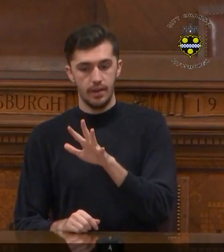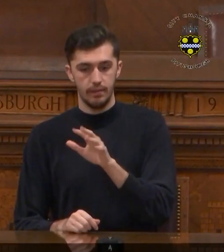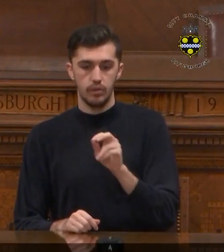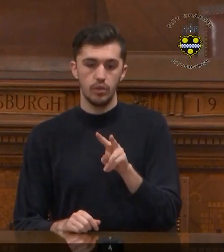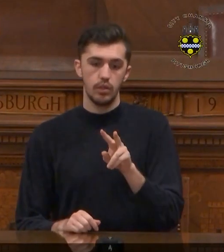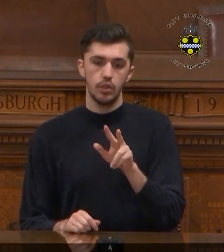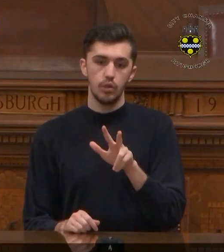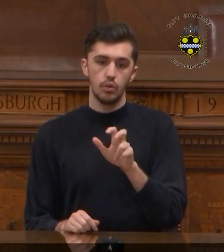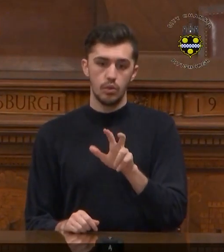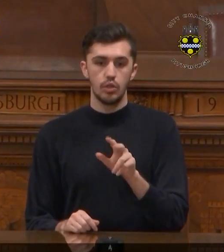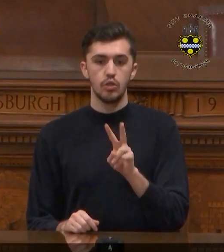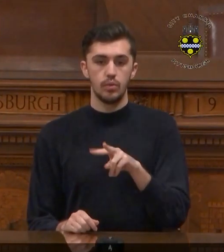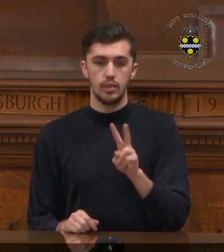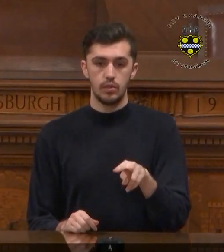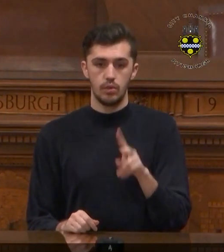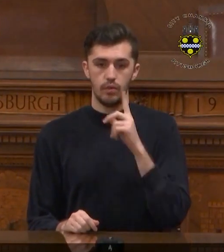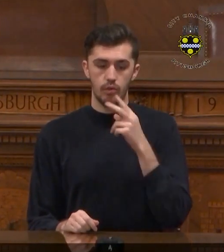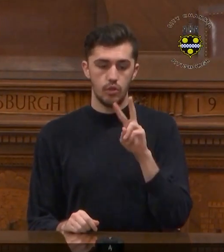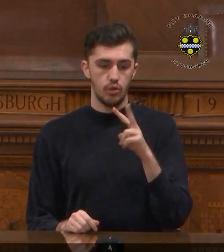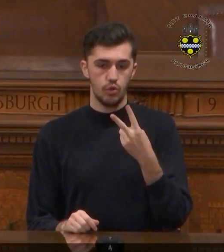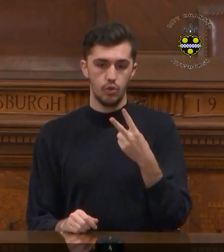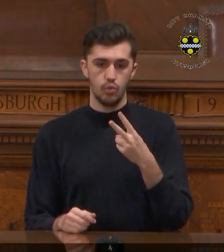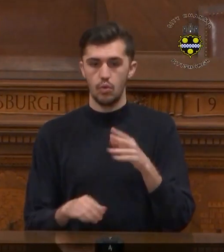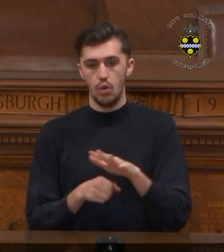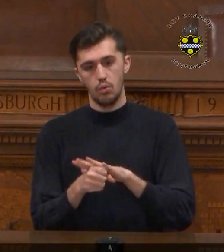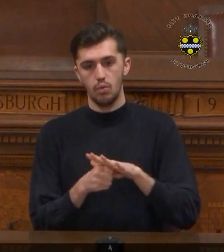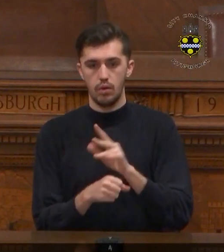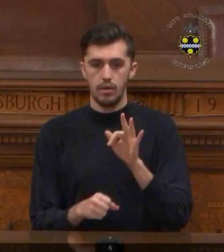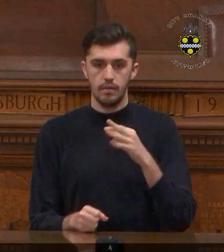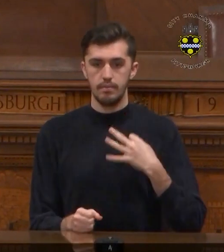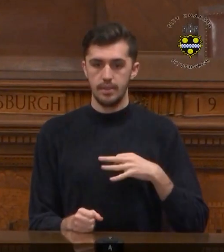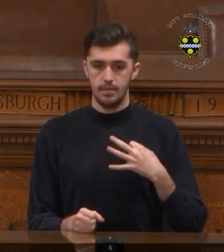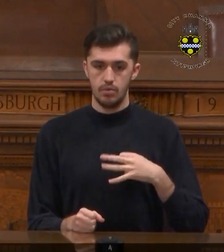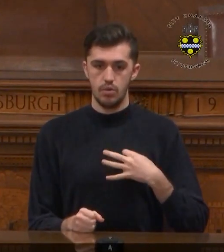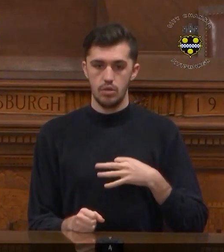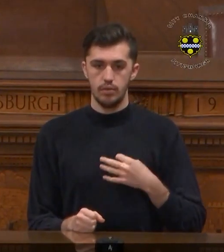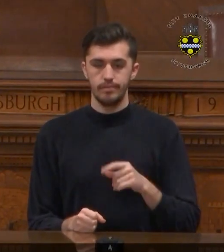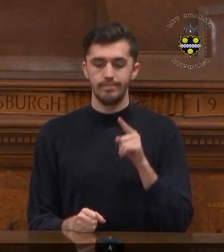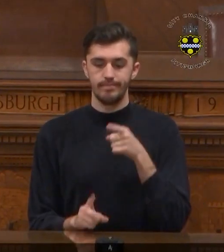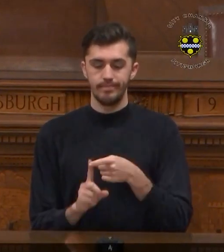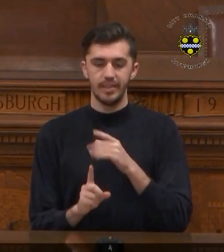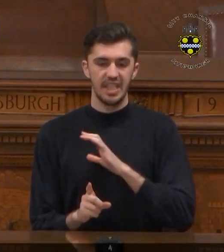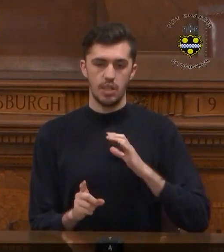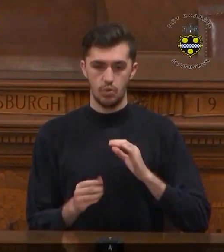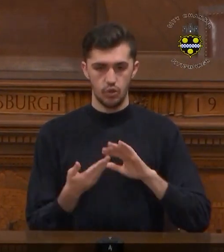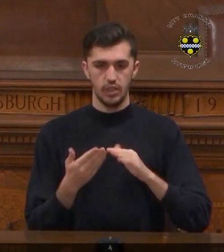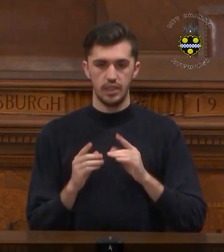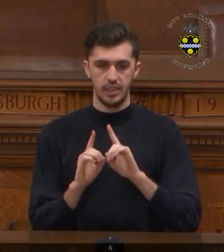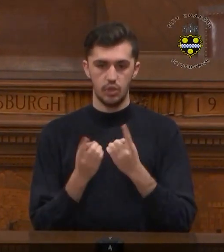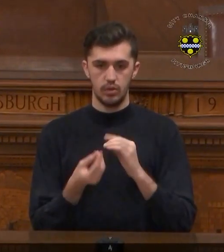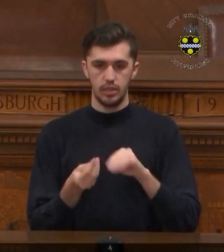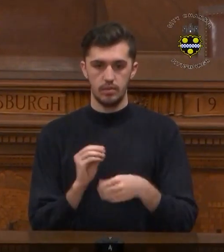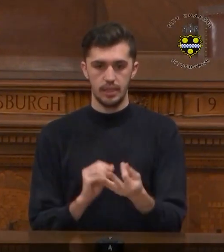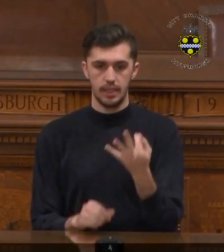and 322 in the 12th Ward of City of Pittsburgh, Council District 9.